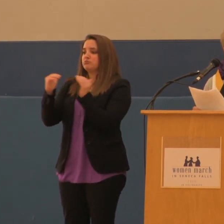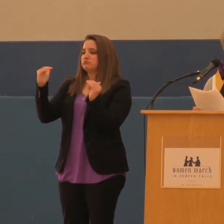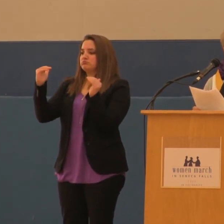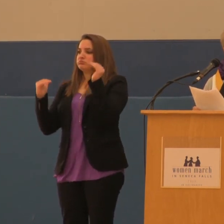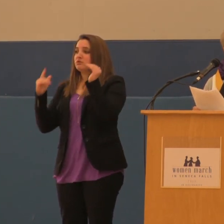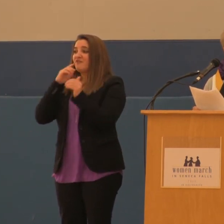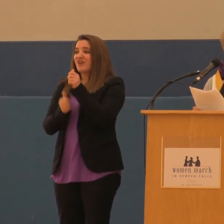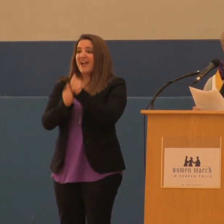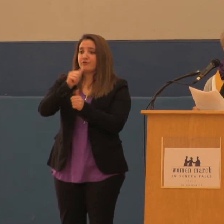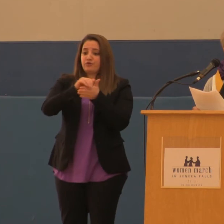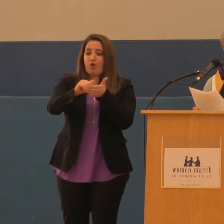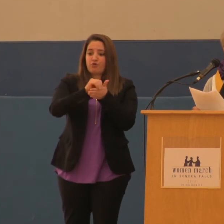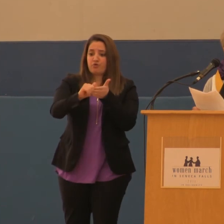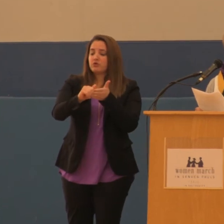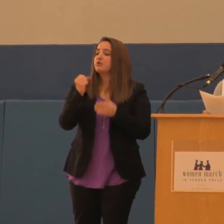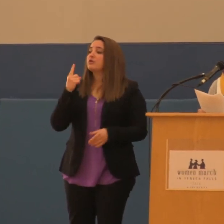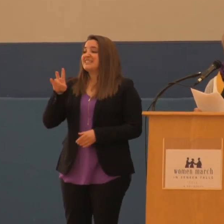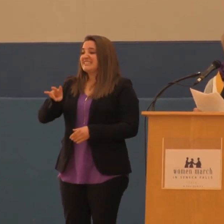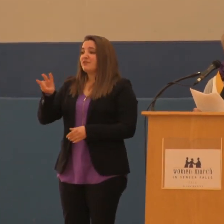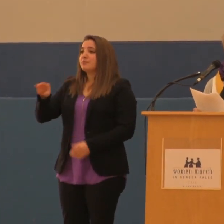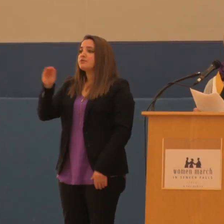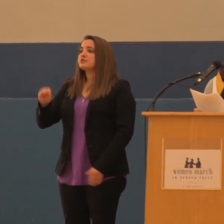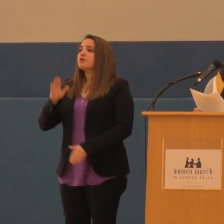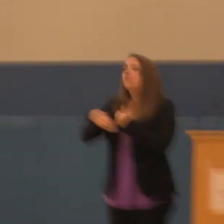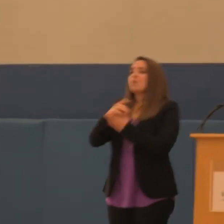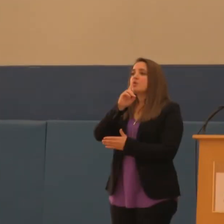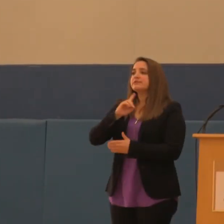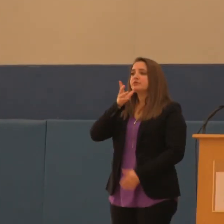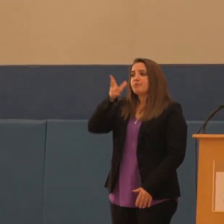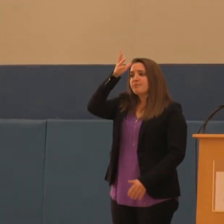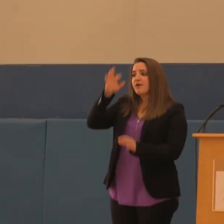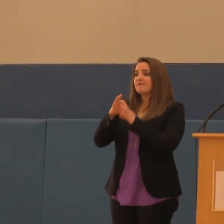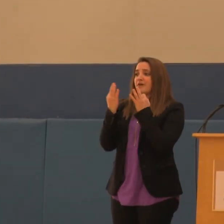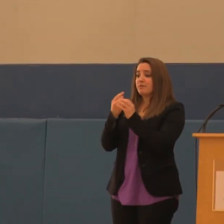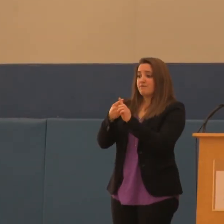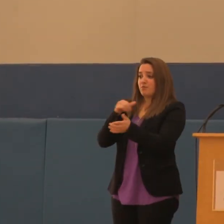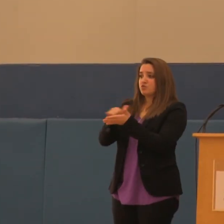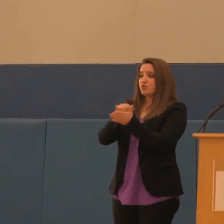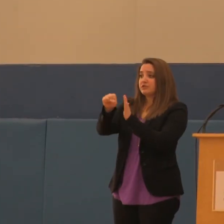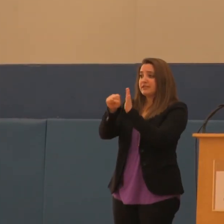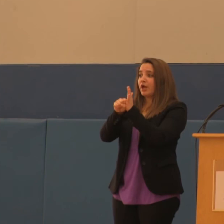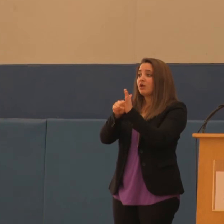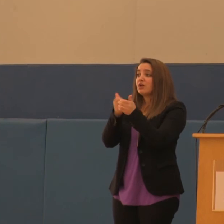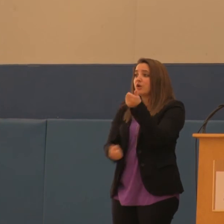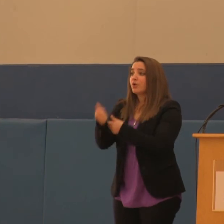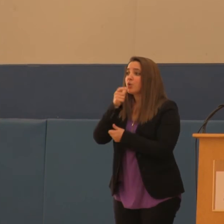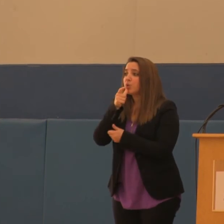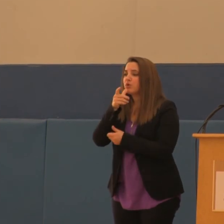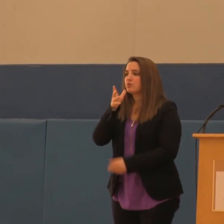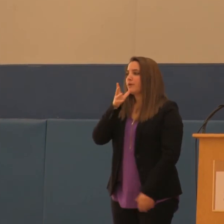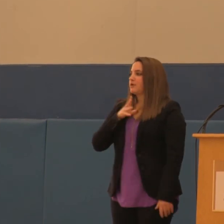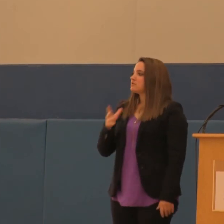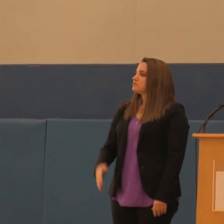than men, while 77% of single-parent families in New York are headed by women, and these single